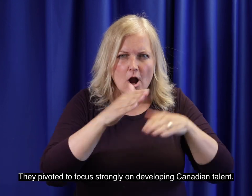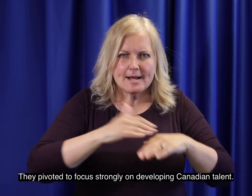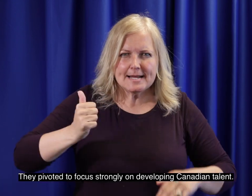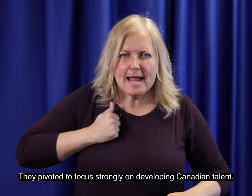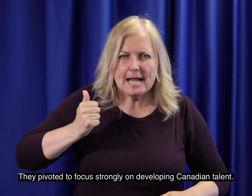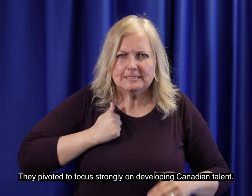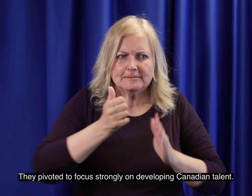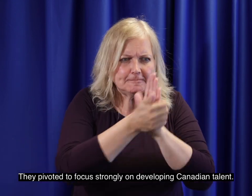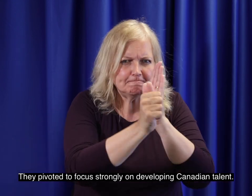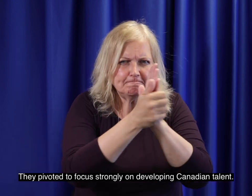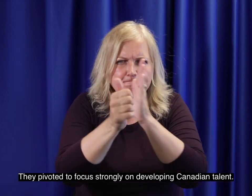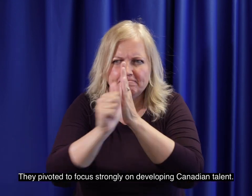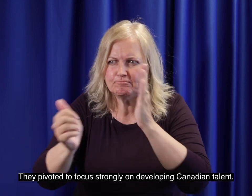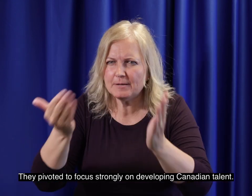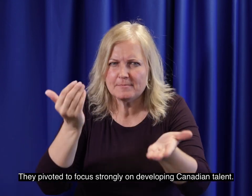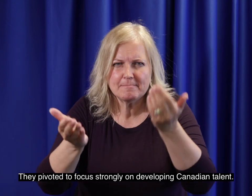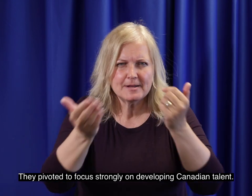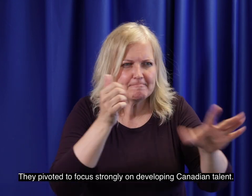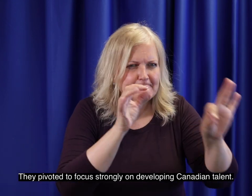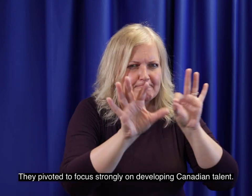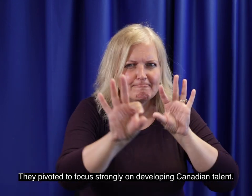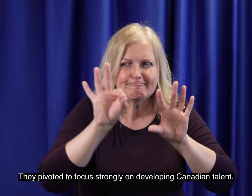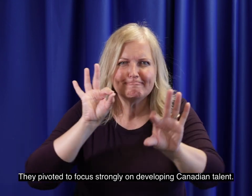They pivoted to focus strongly on developing Canadian talent.